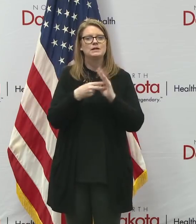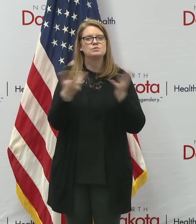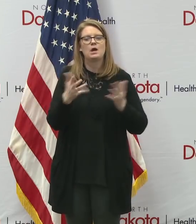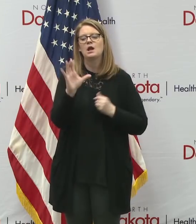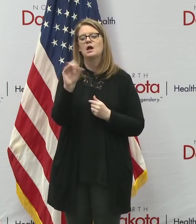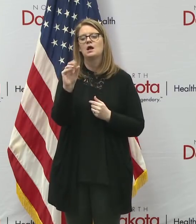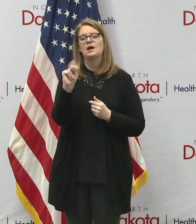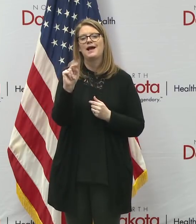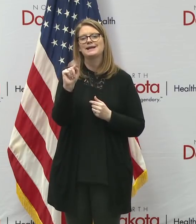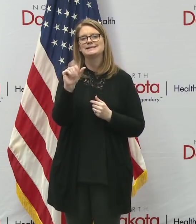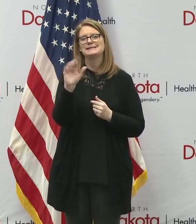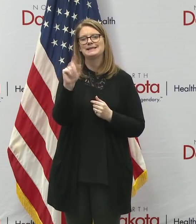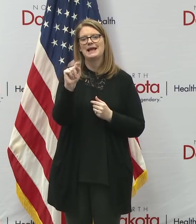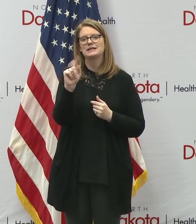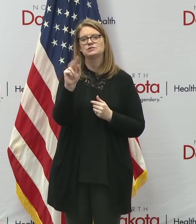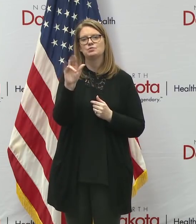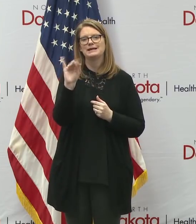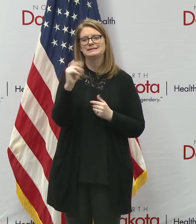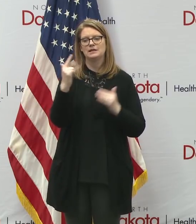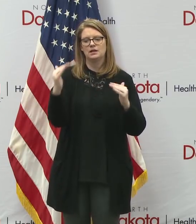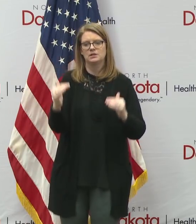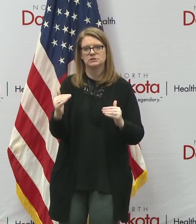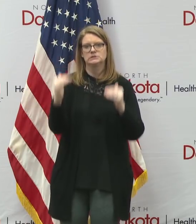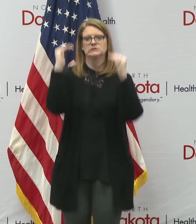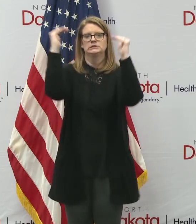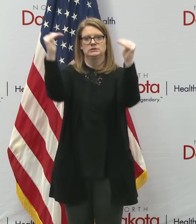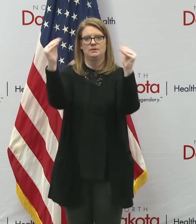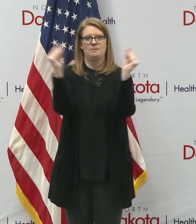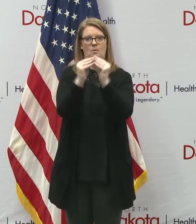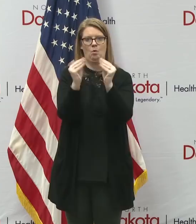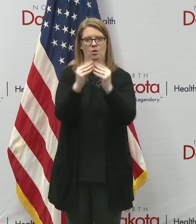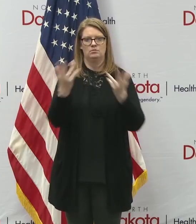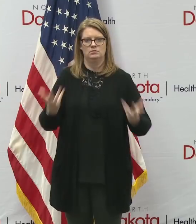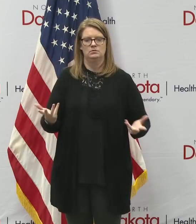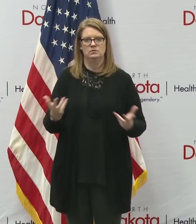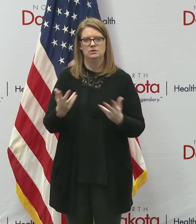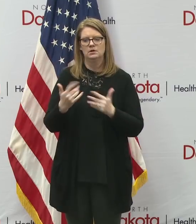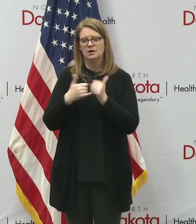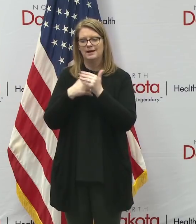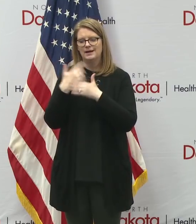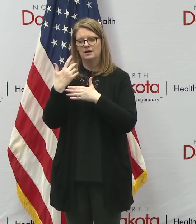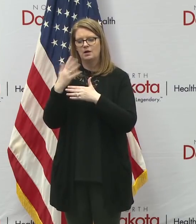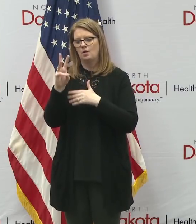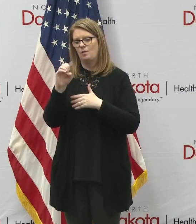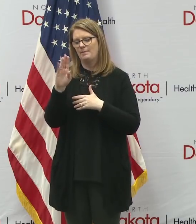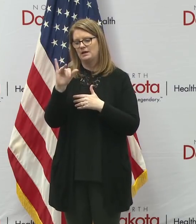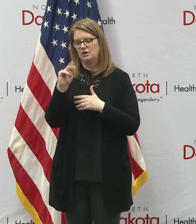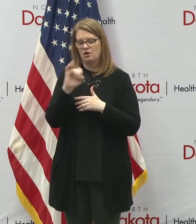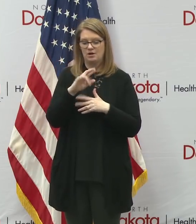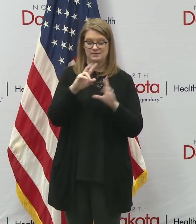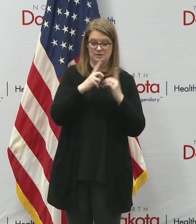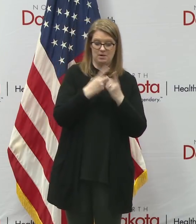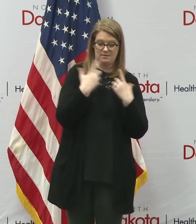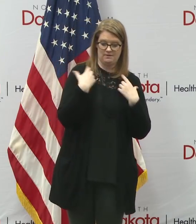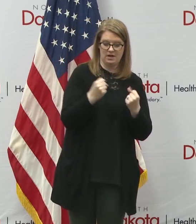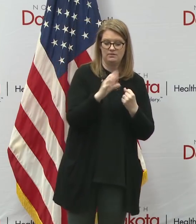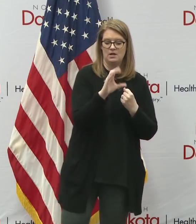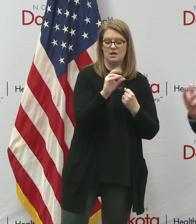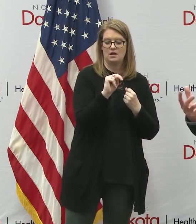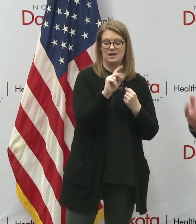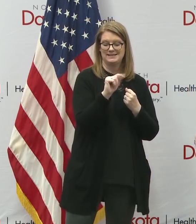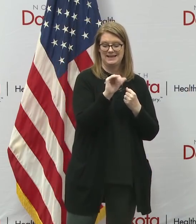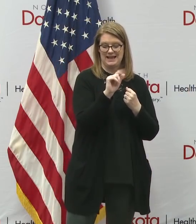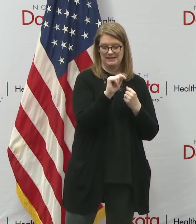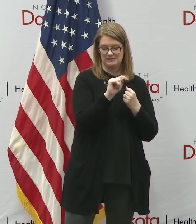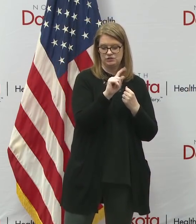the action items from today's call with the tribal members is we're going to have a follow-up webinar between our Department of Health contact tracing team and